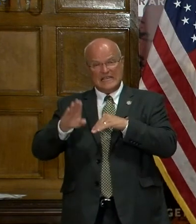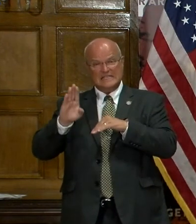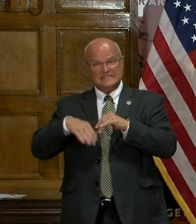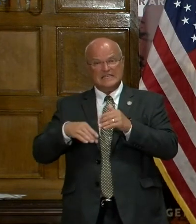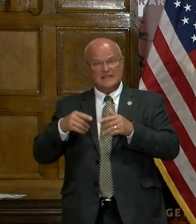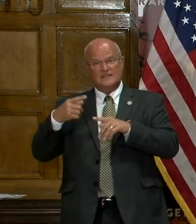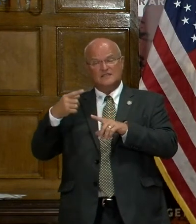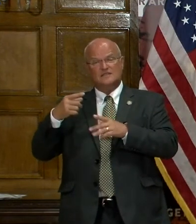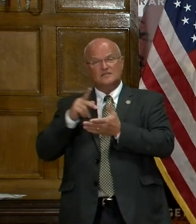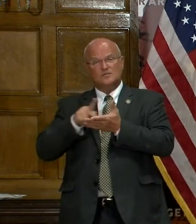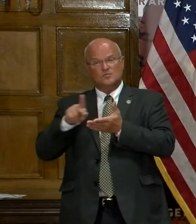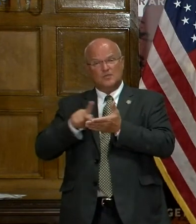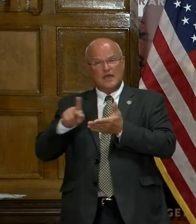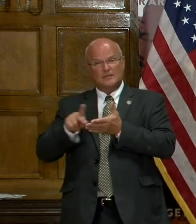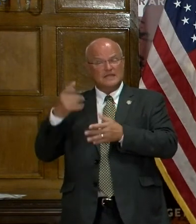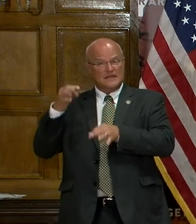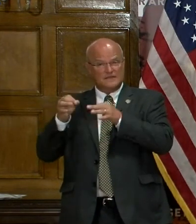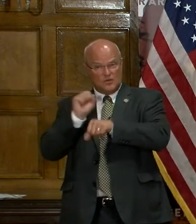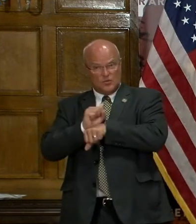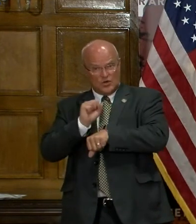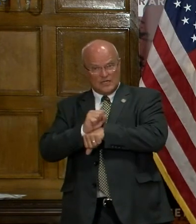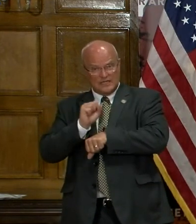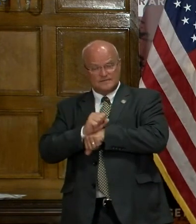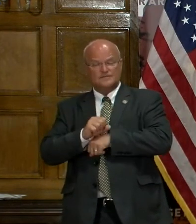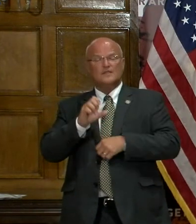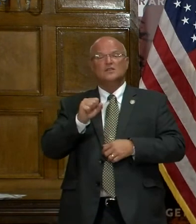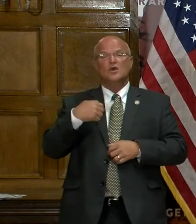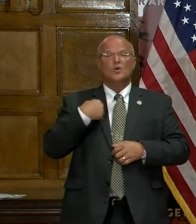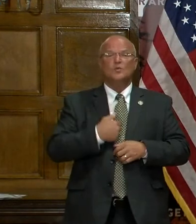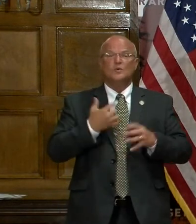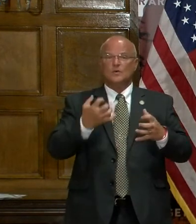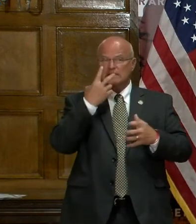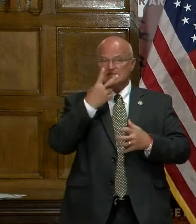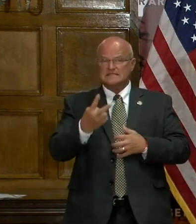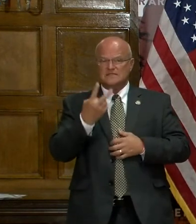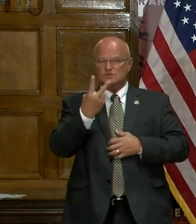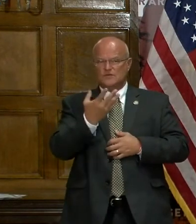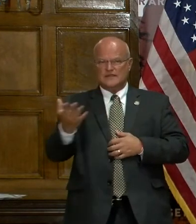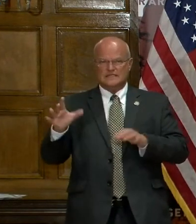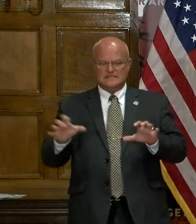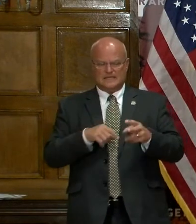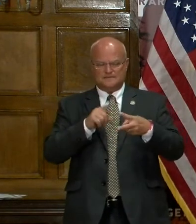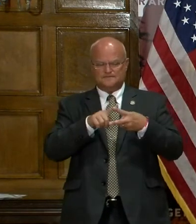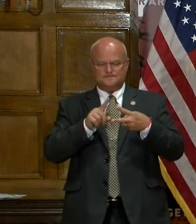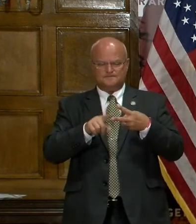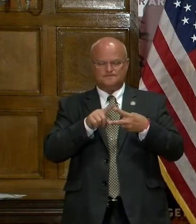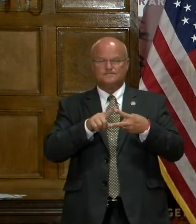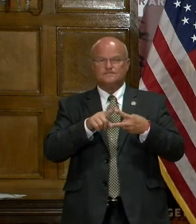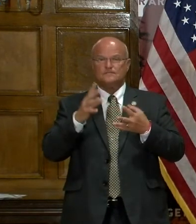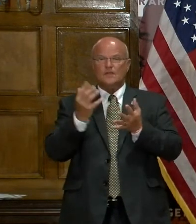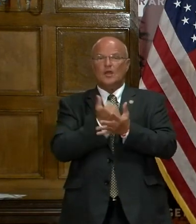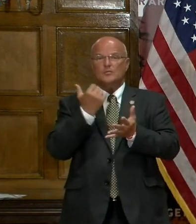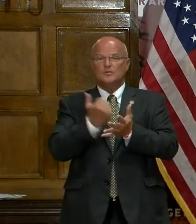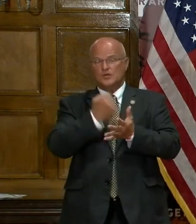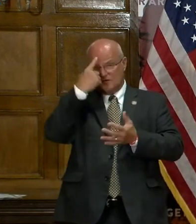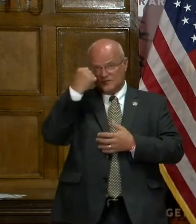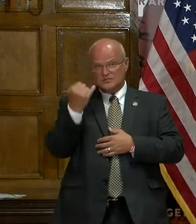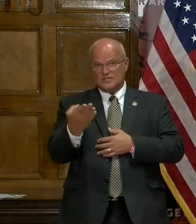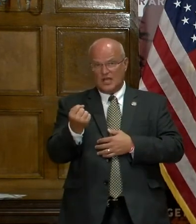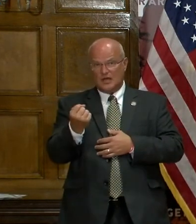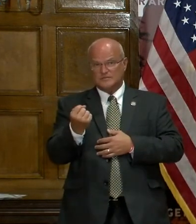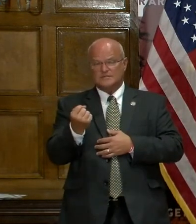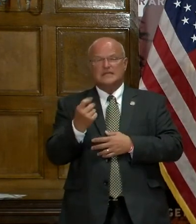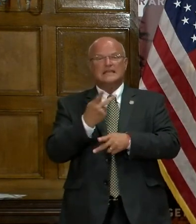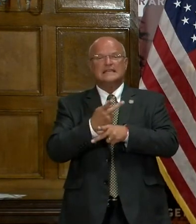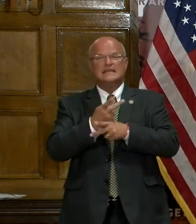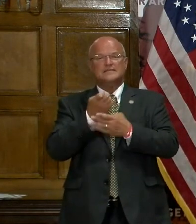the wage that they would make if employed. And so we would like to see two things done. Opportunity for jobs, that's why we want to keep